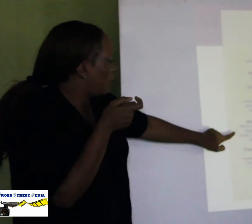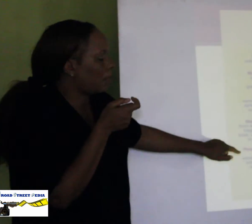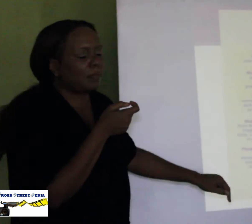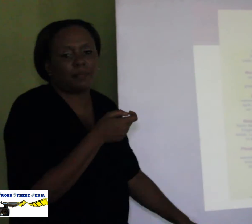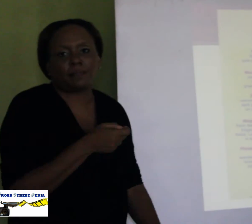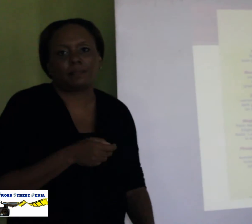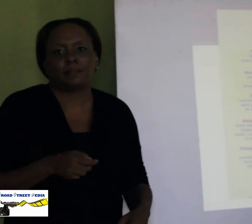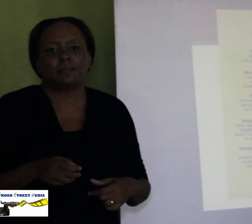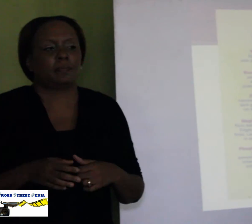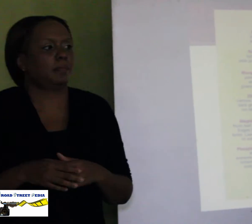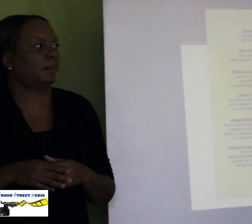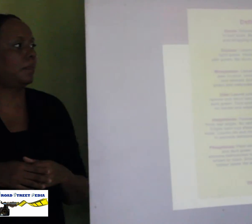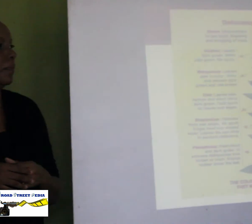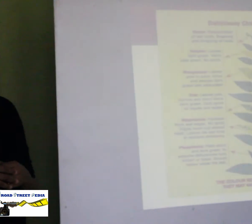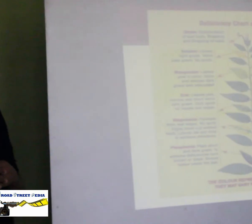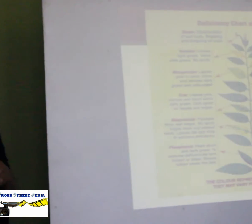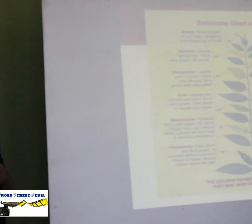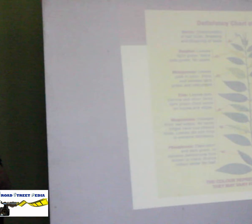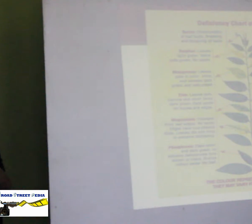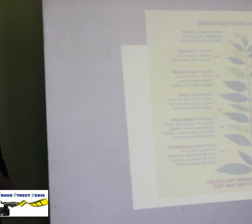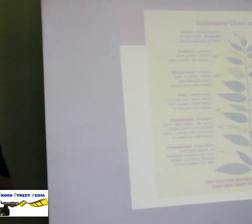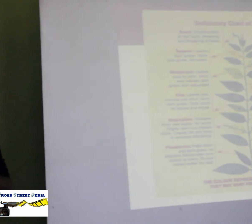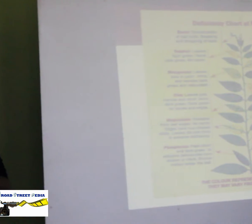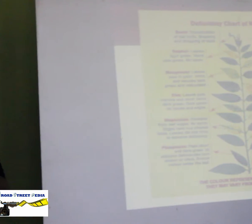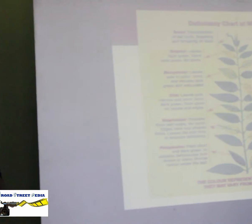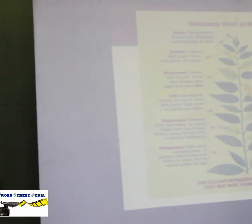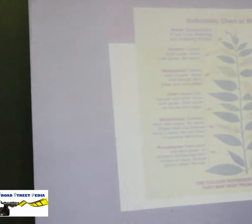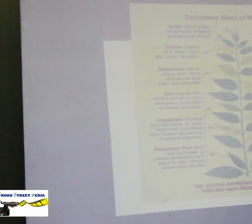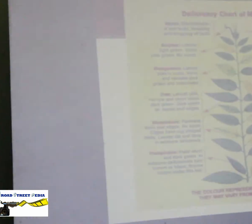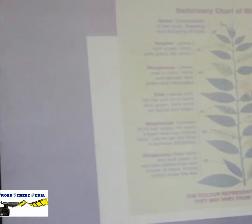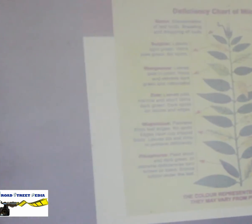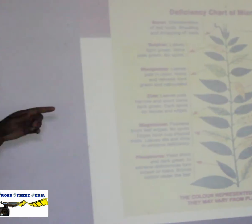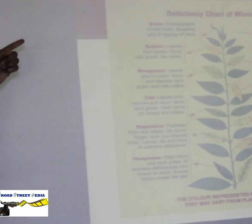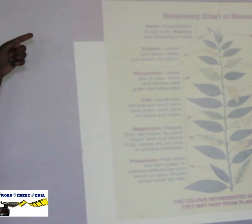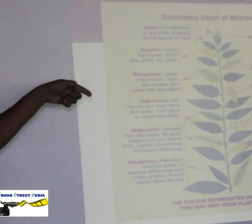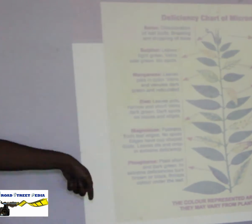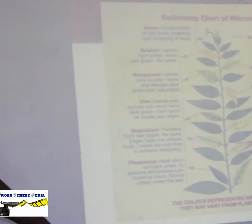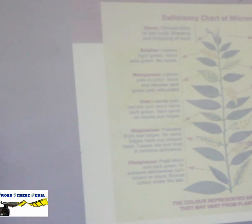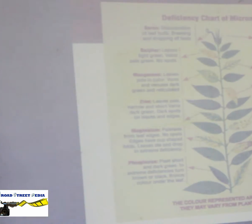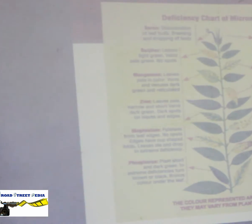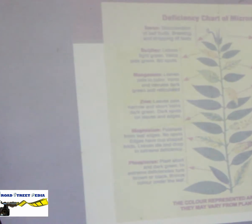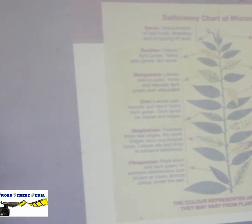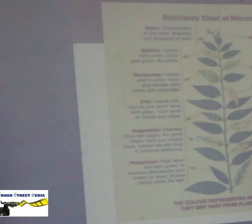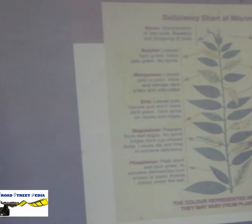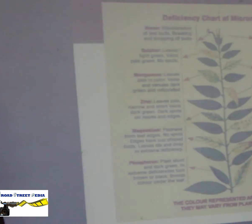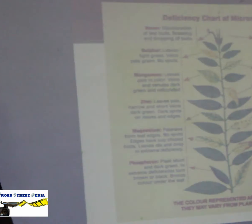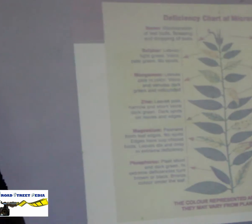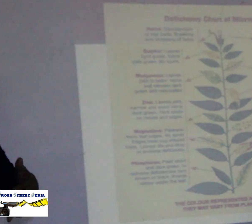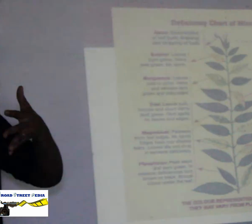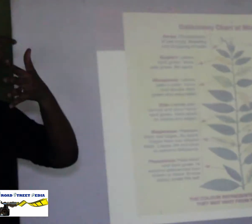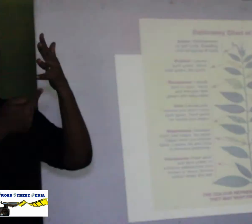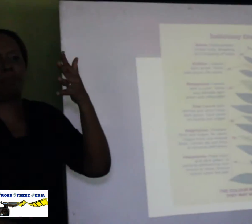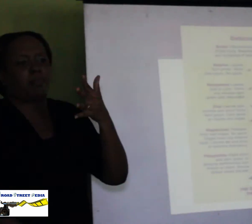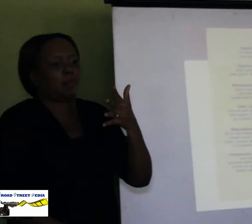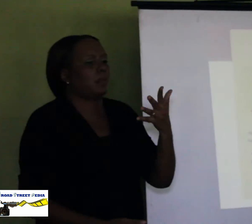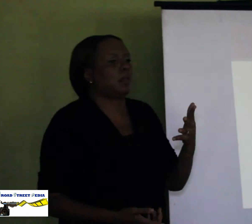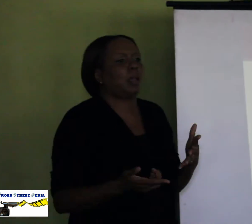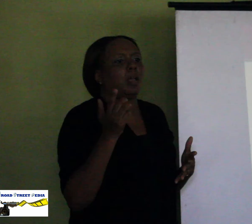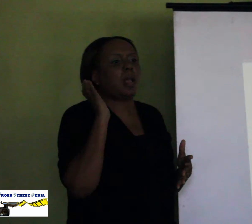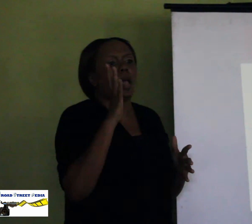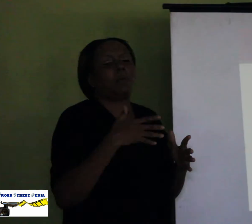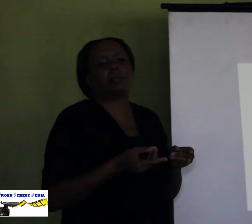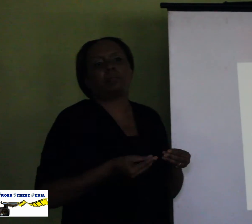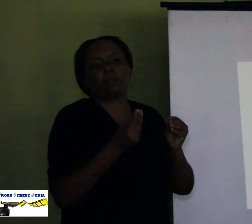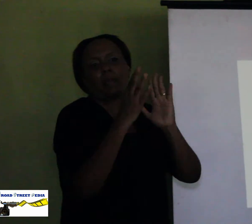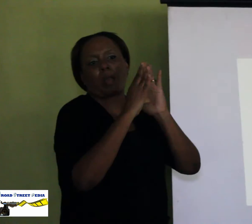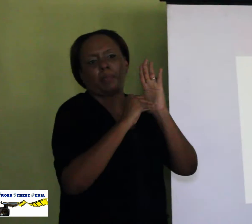potassium. Okay? This slide, I'm not going to go through everything, but we'll leave this copies of this slide